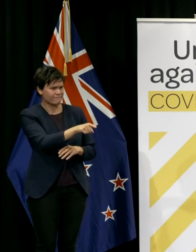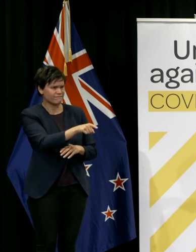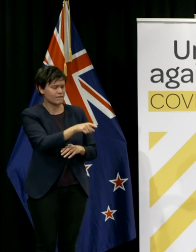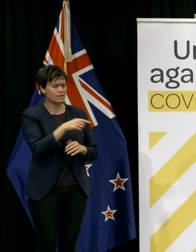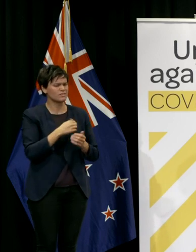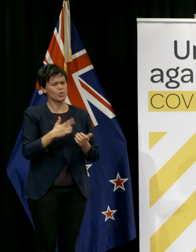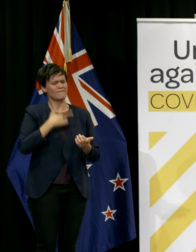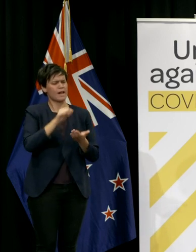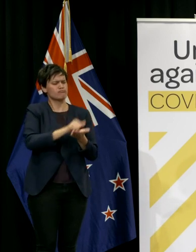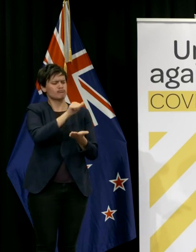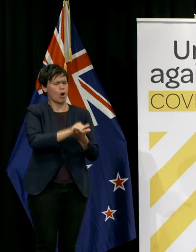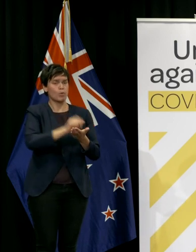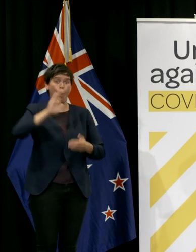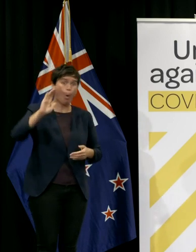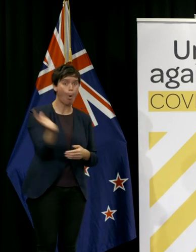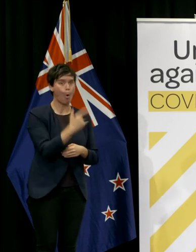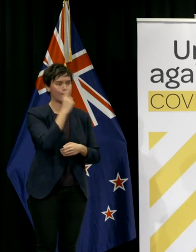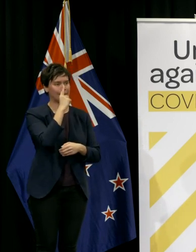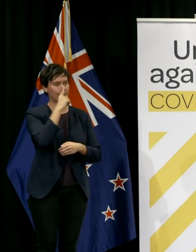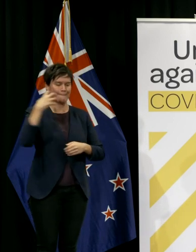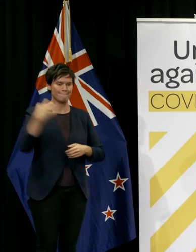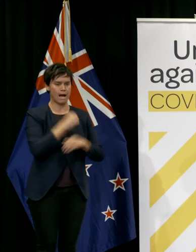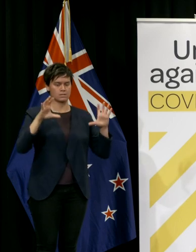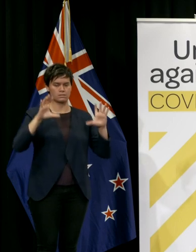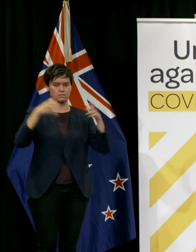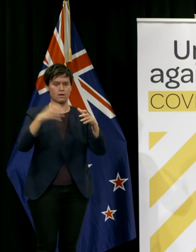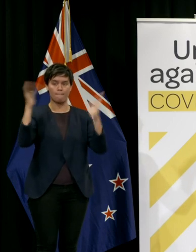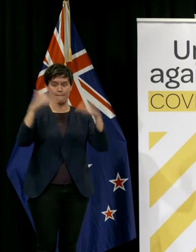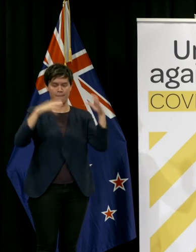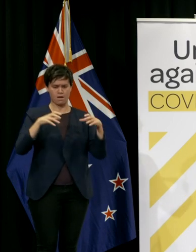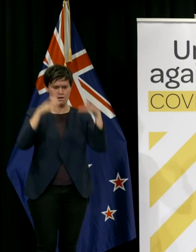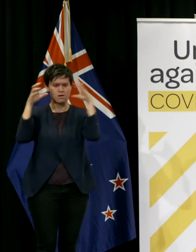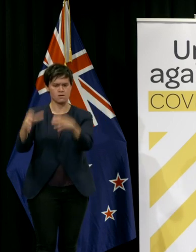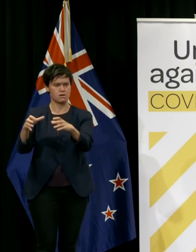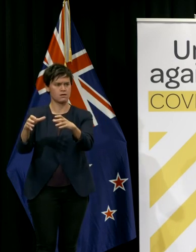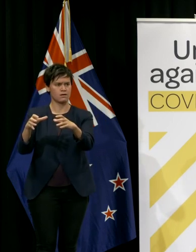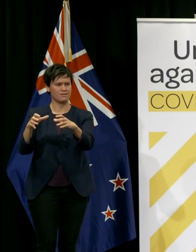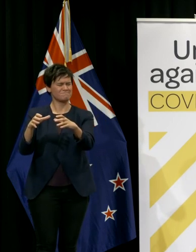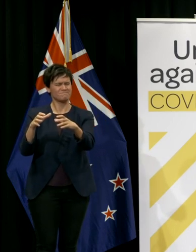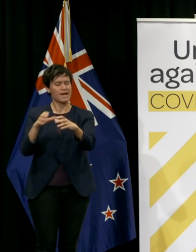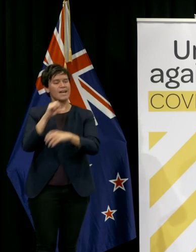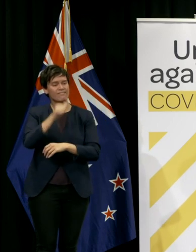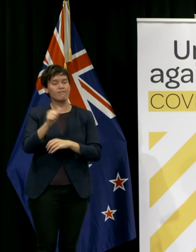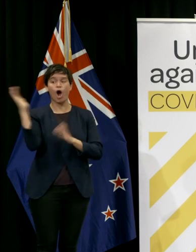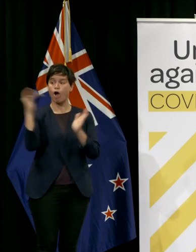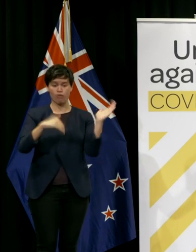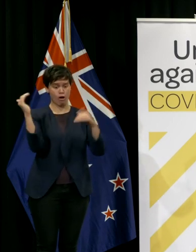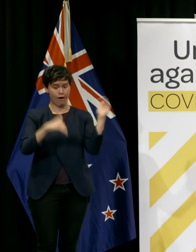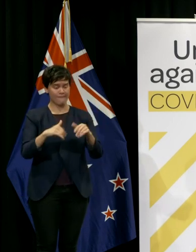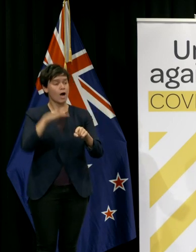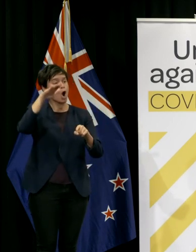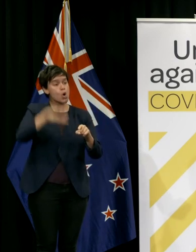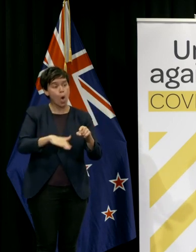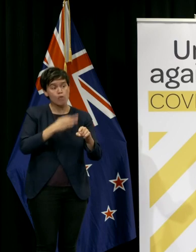appropriate to keep people in a quarantine-type facility where, in fact, they were low risk at the point they arrived and they had a really